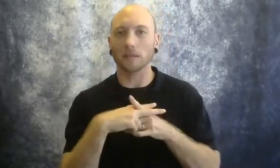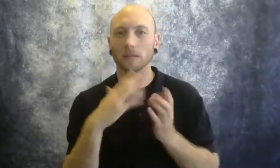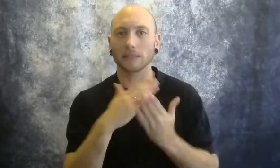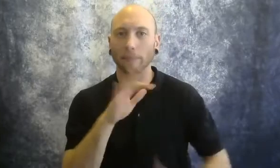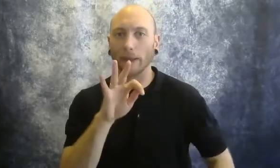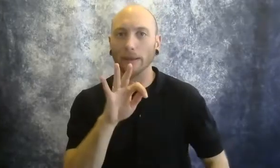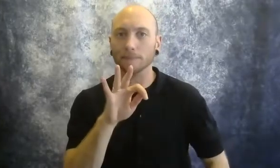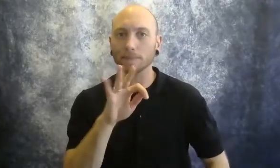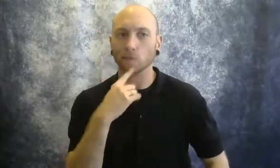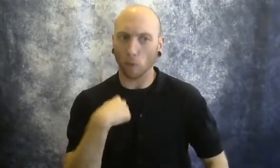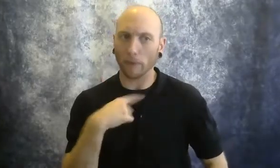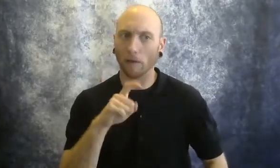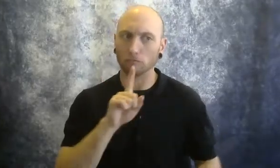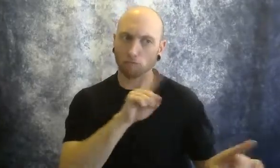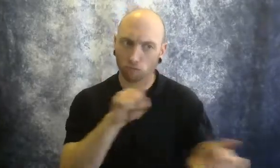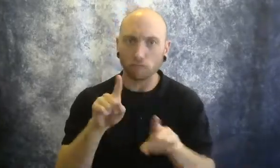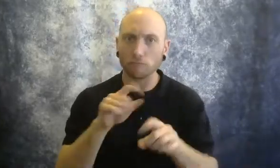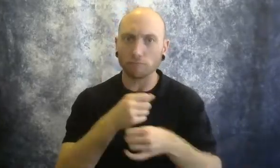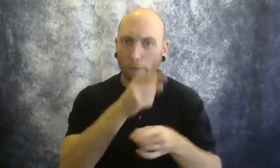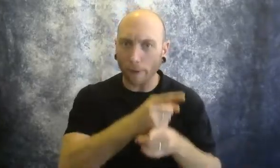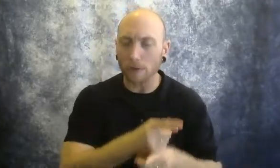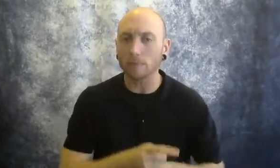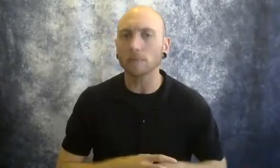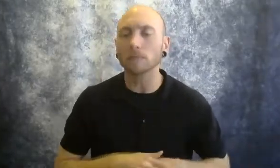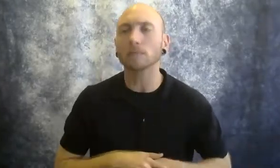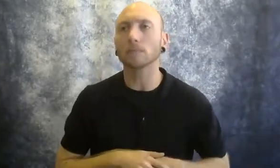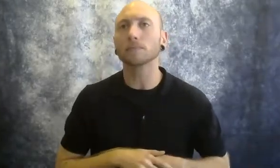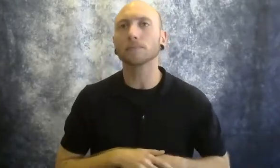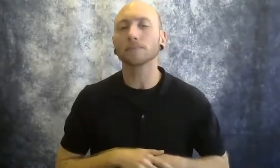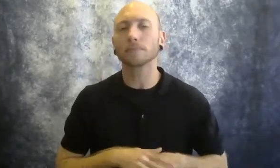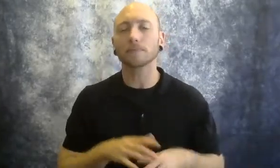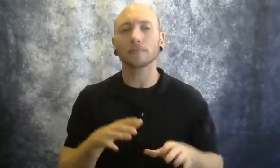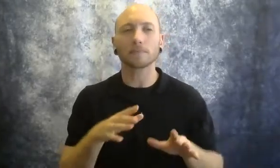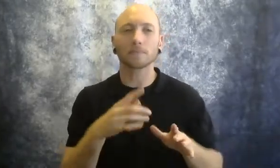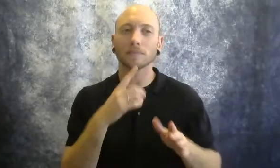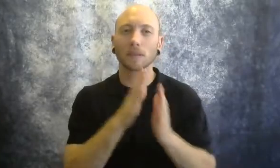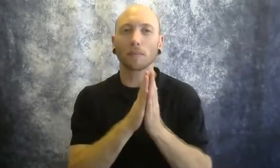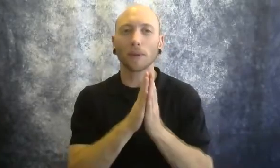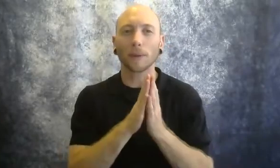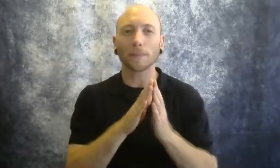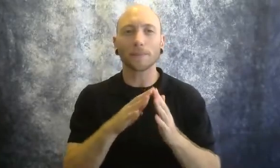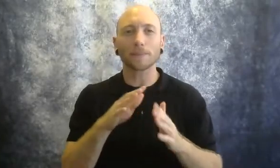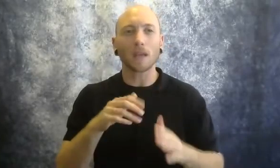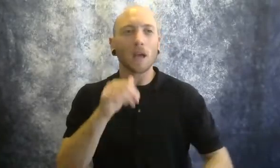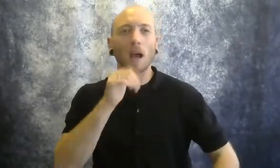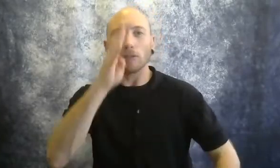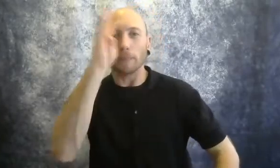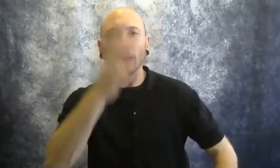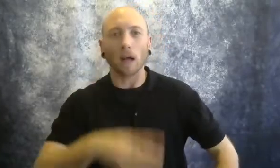the amends to do, when I was given that job, I was given a prayer because amends